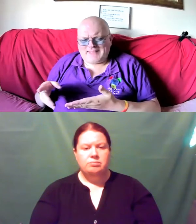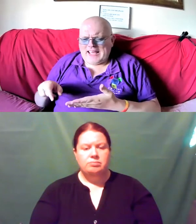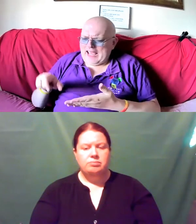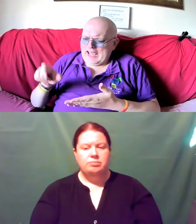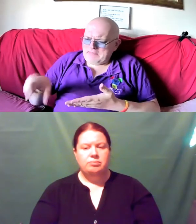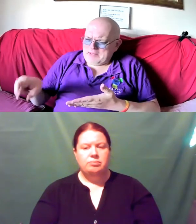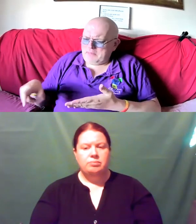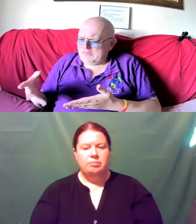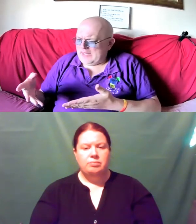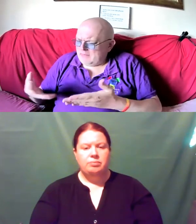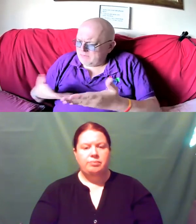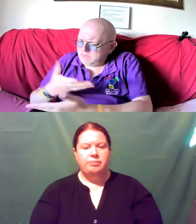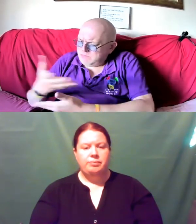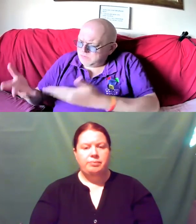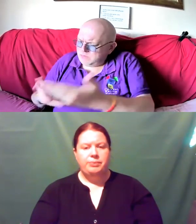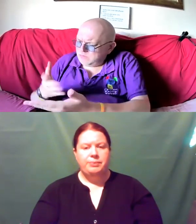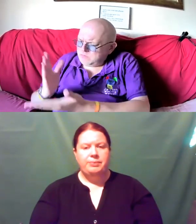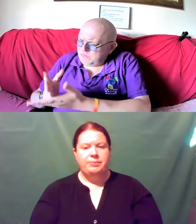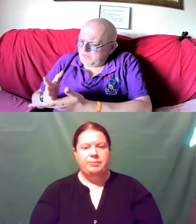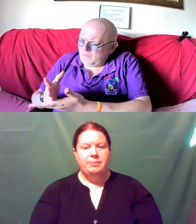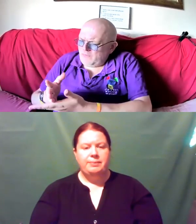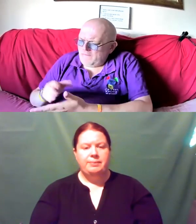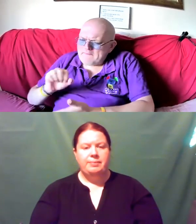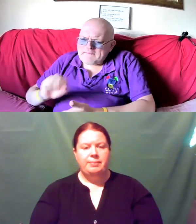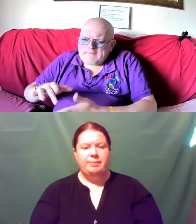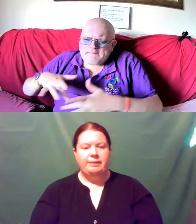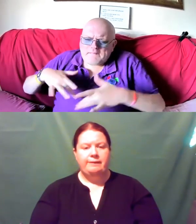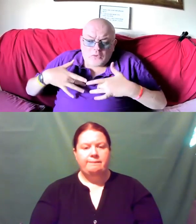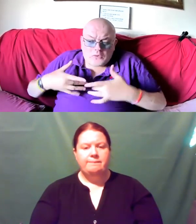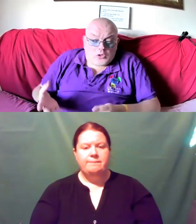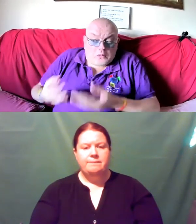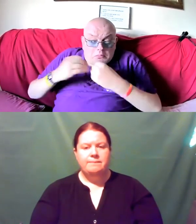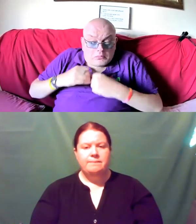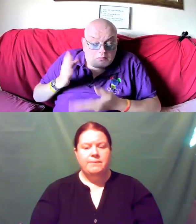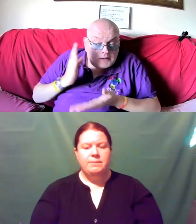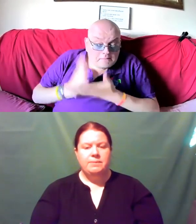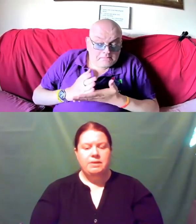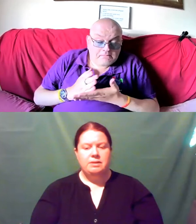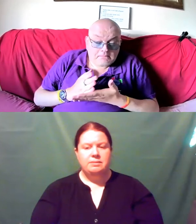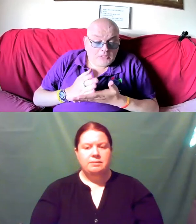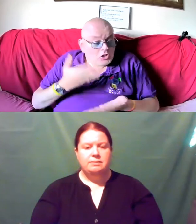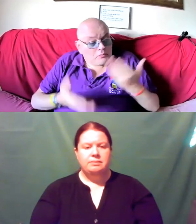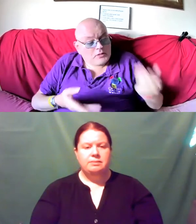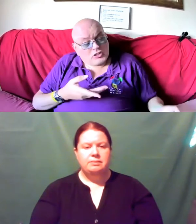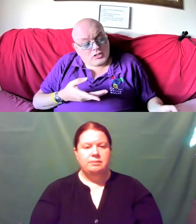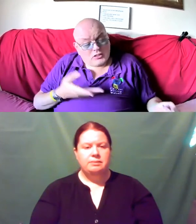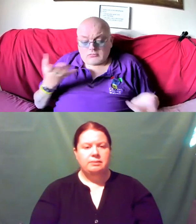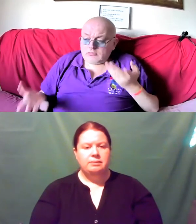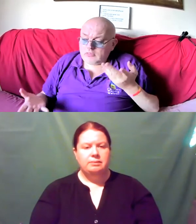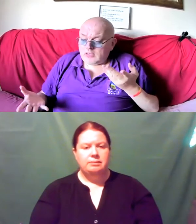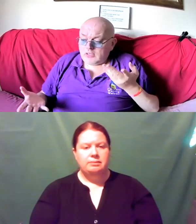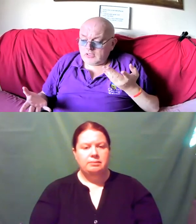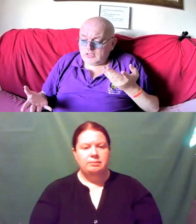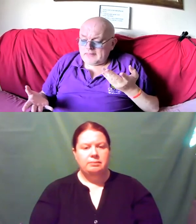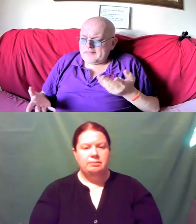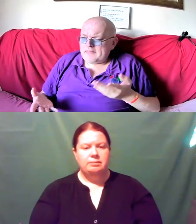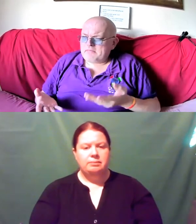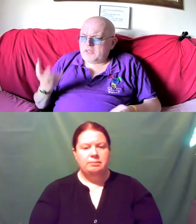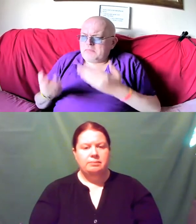people and enabling them to feel heard and valued and understood? I think it's better than previous